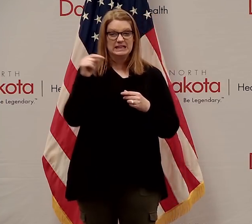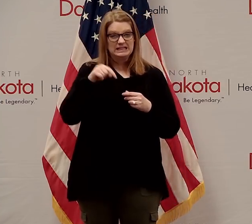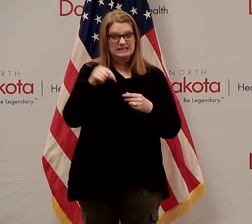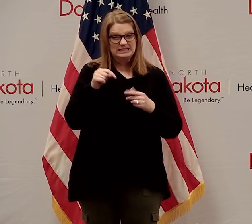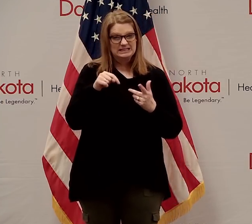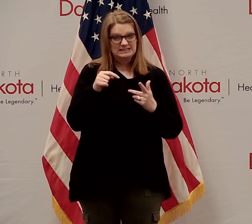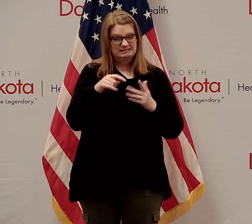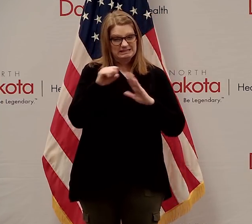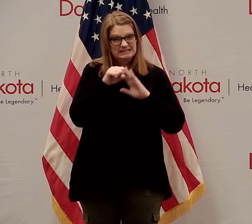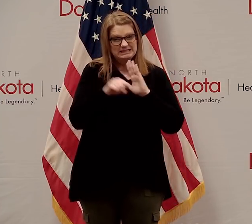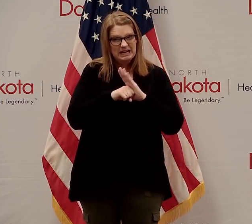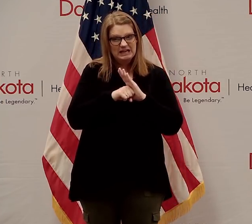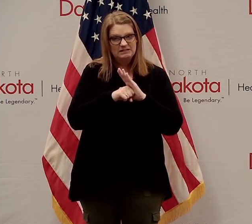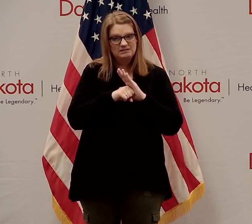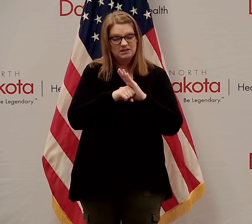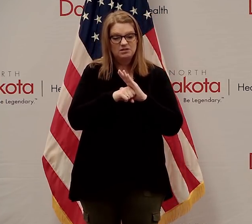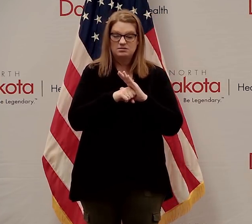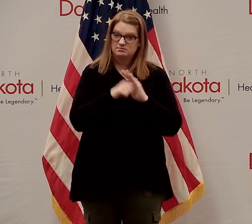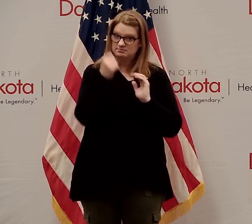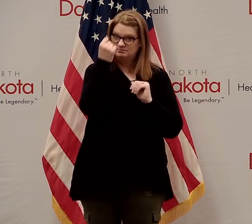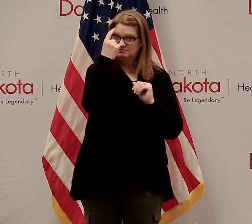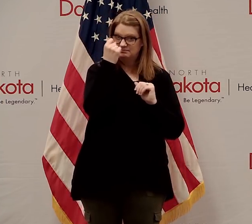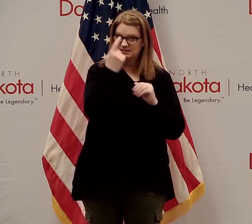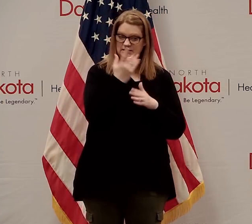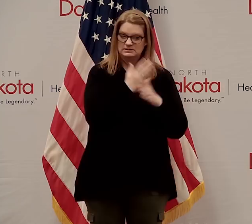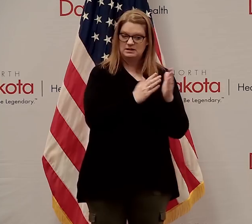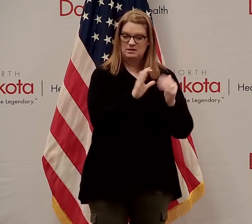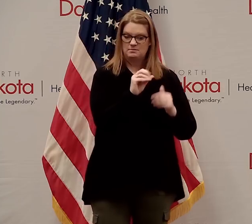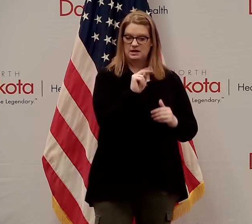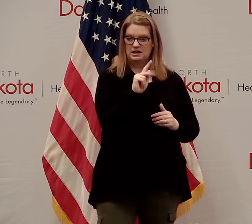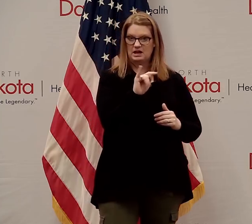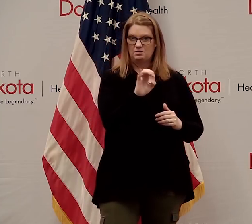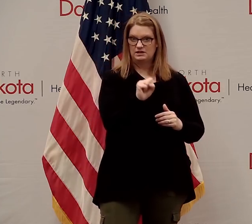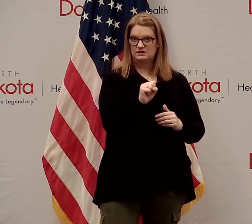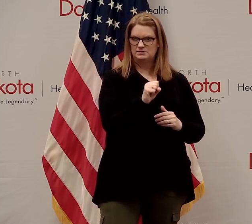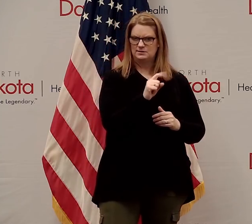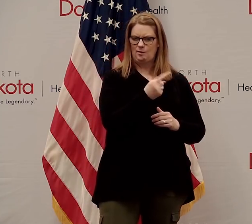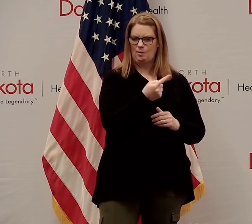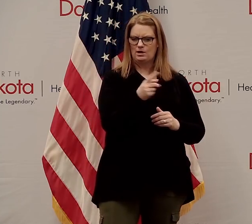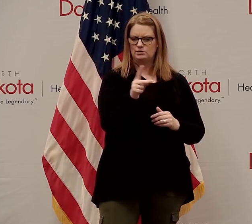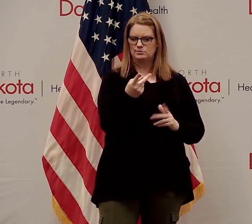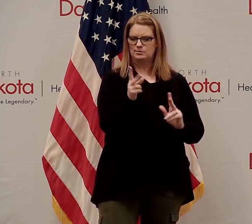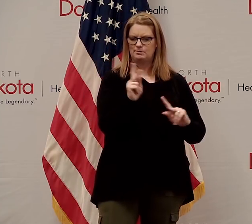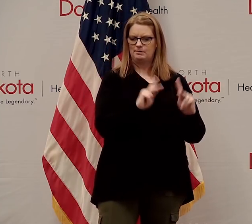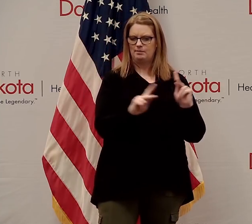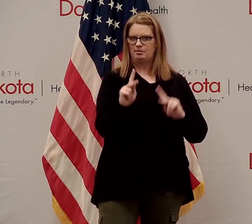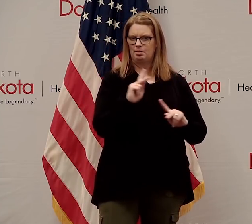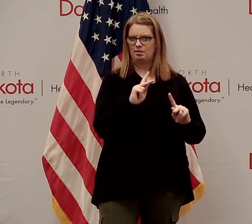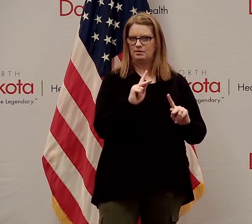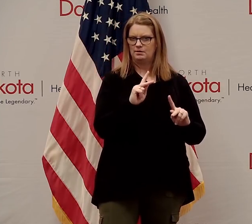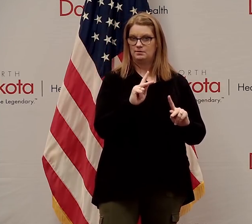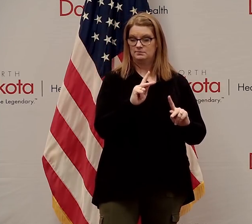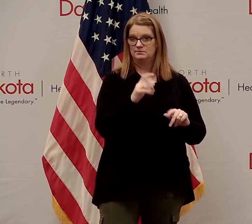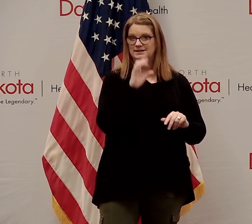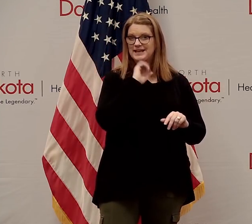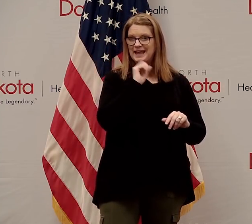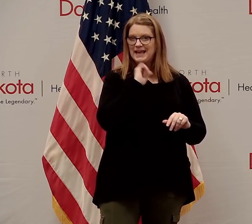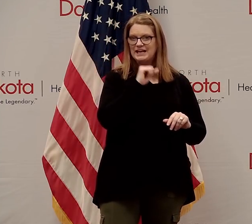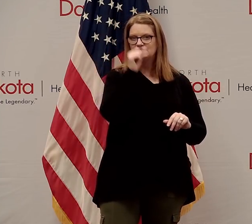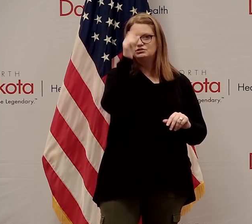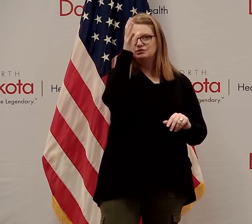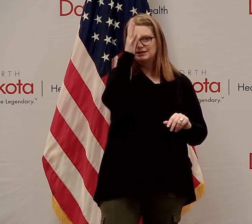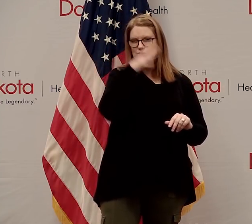states, when we have some counties that have only 1 or 2 individuals, we've already released to the public their age, their